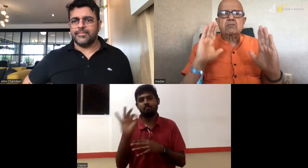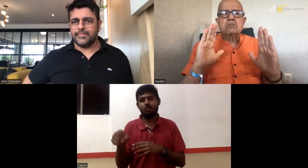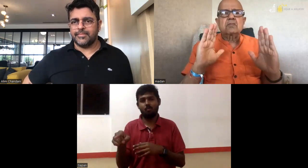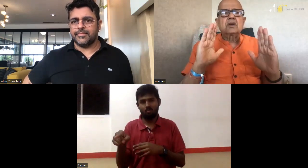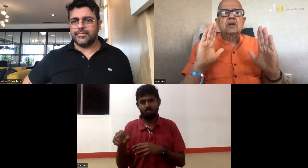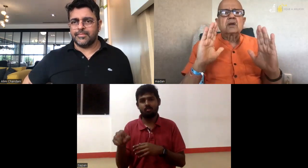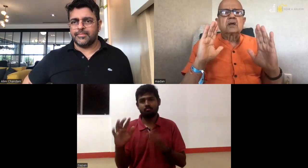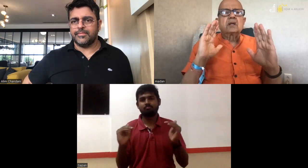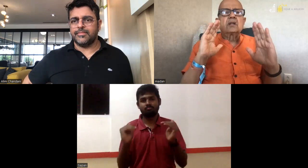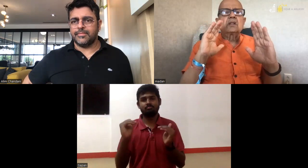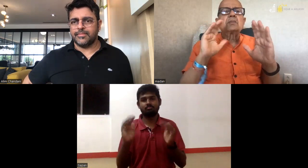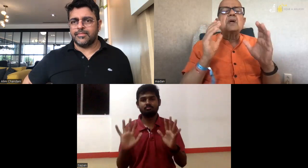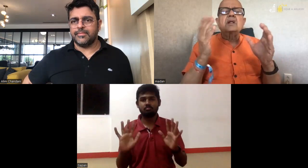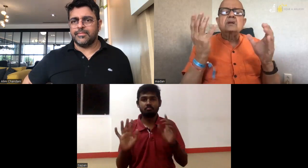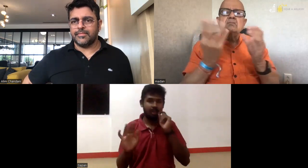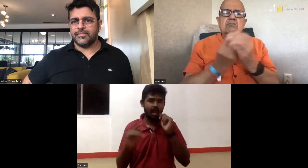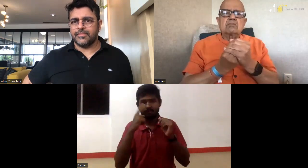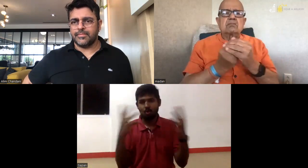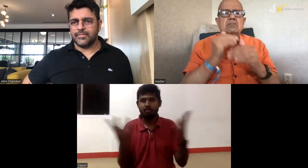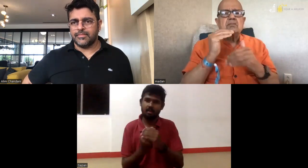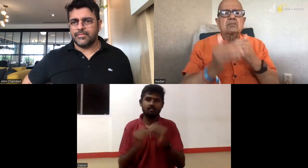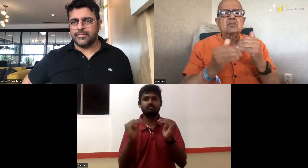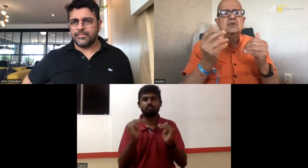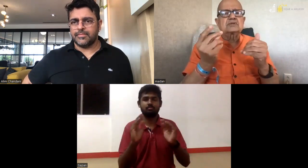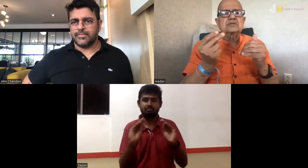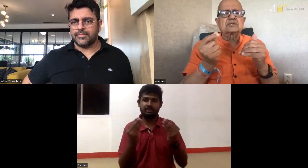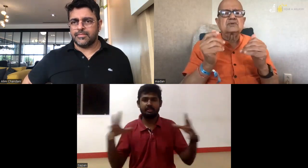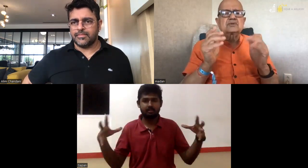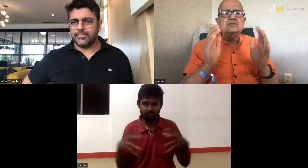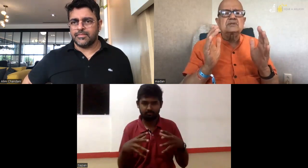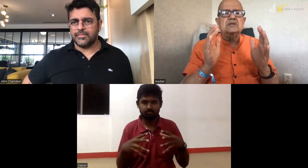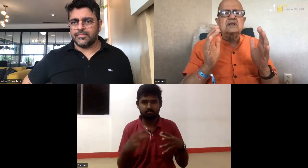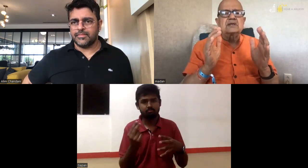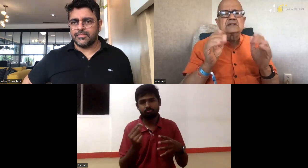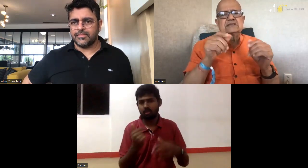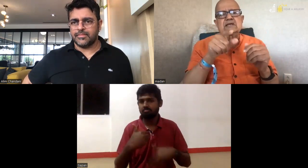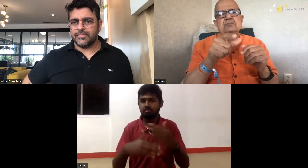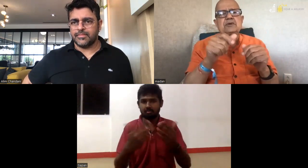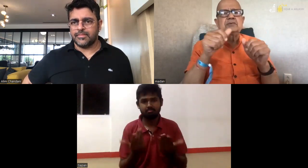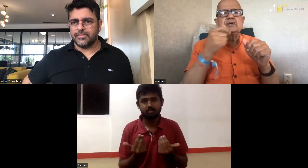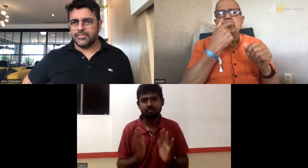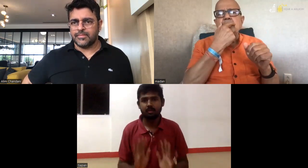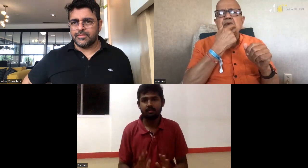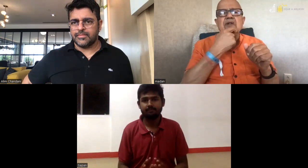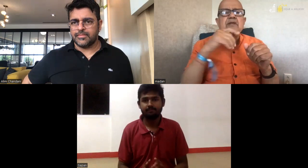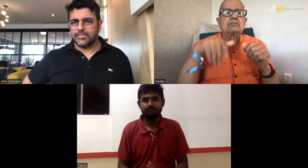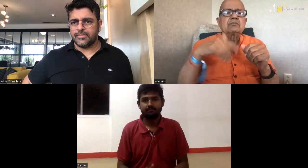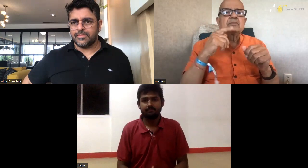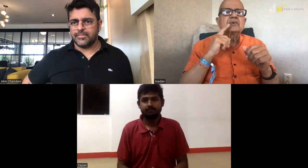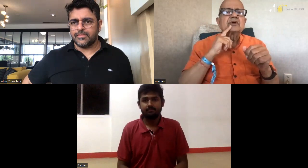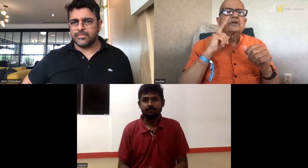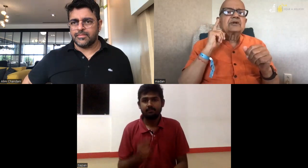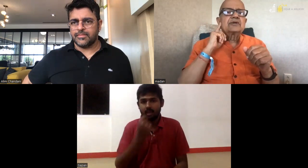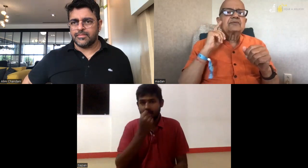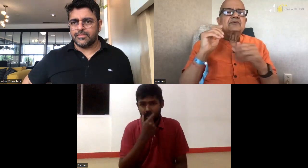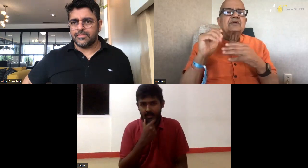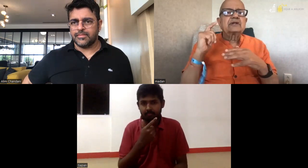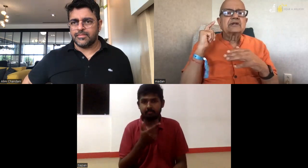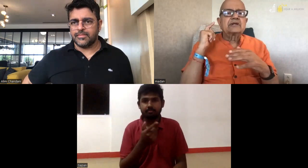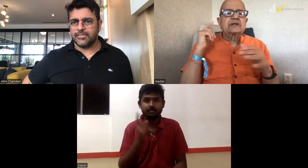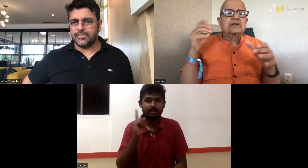ask the people who would like to work, and who they would ready to give their time. So that, like, we